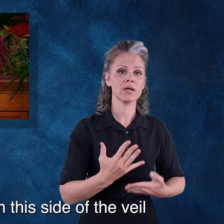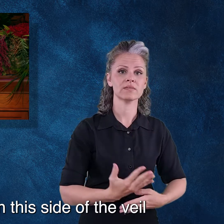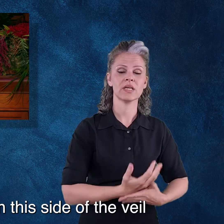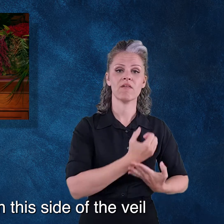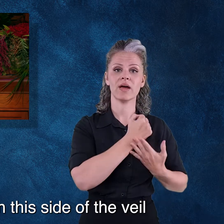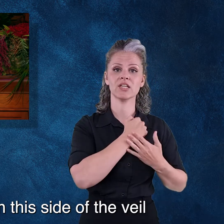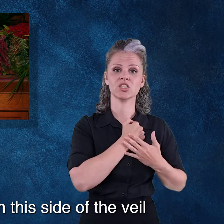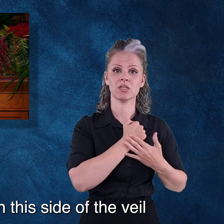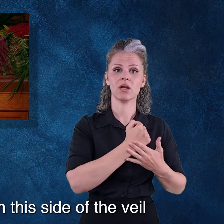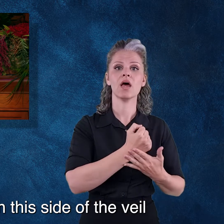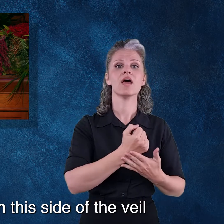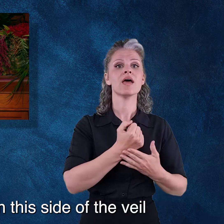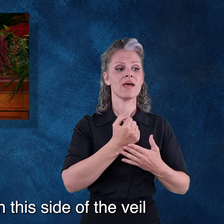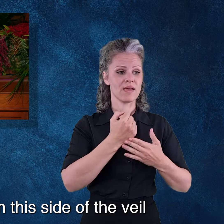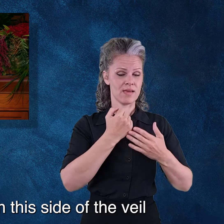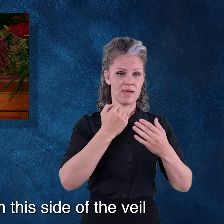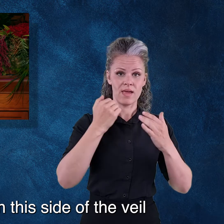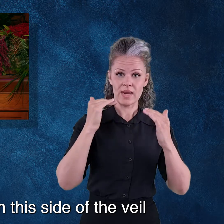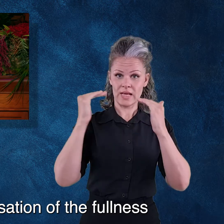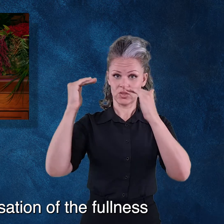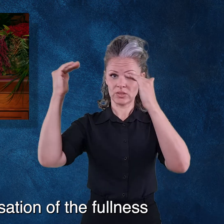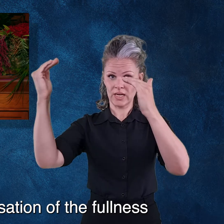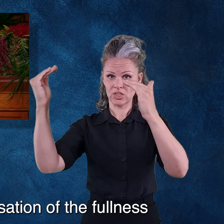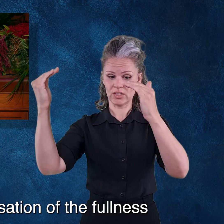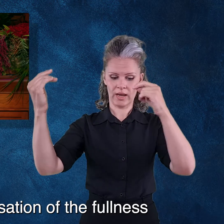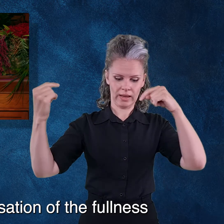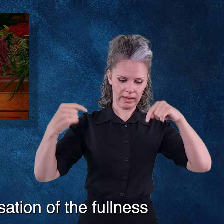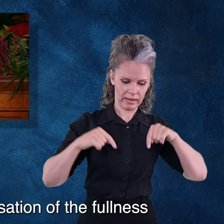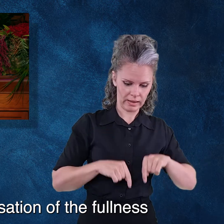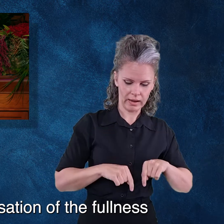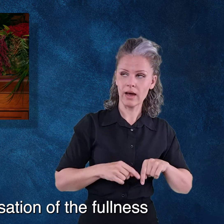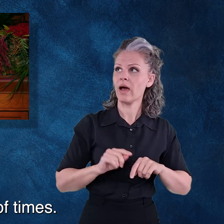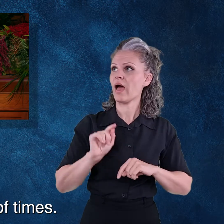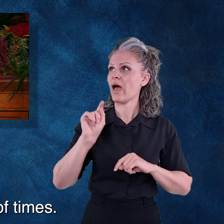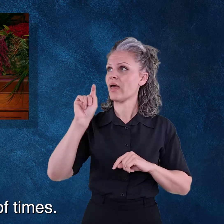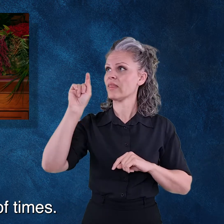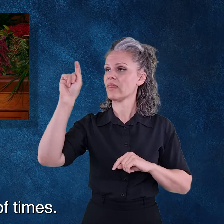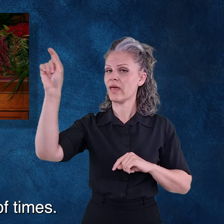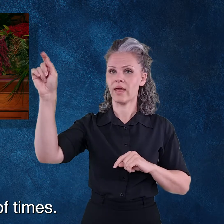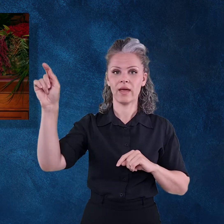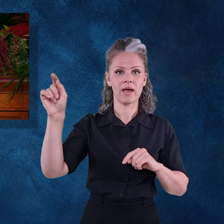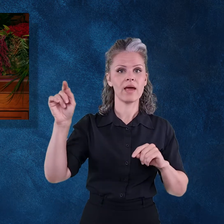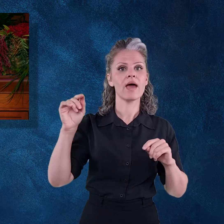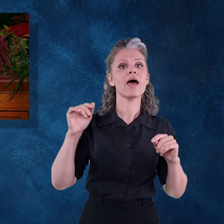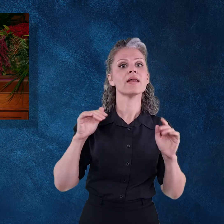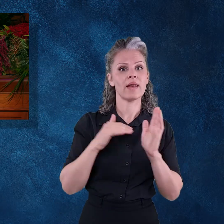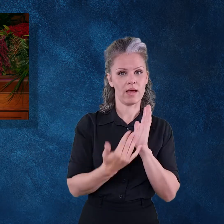individuals on this side of the veil in the dispensation of the fullness of times.